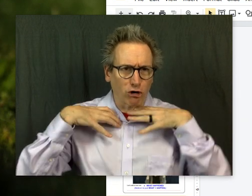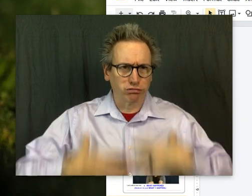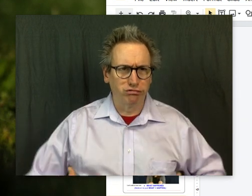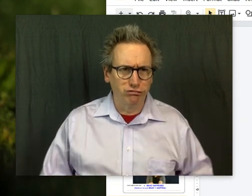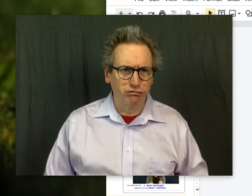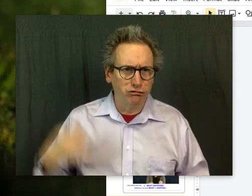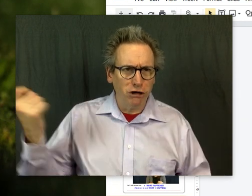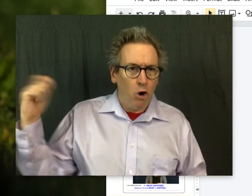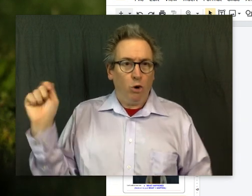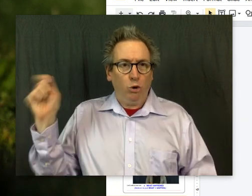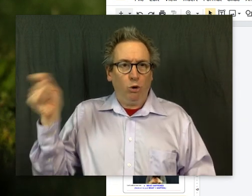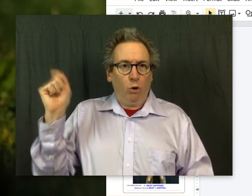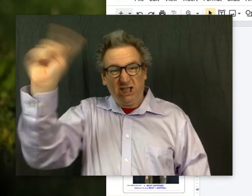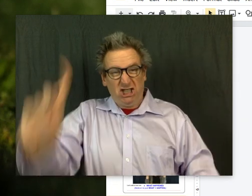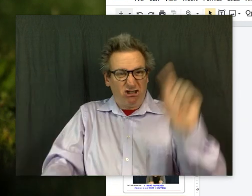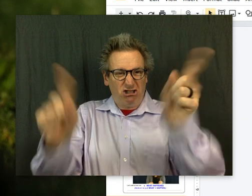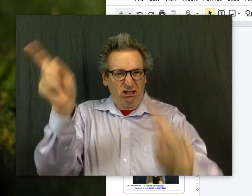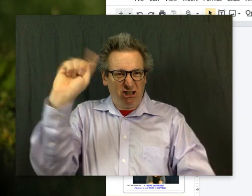armor,